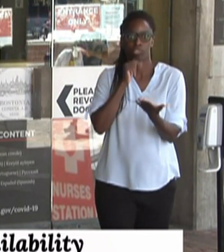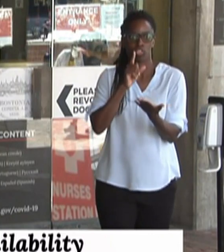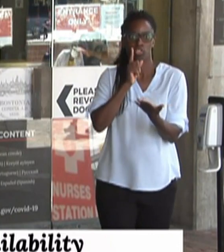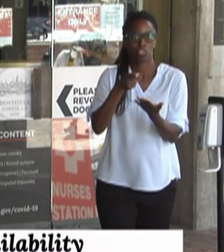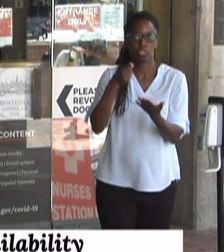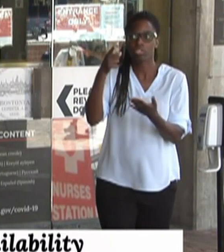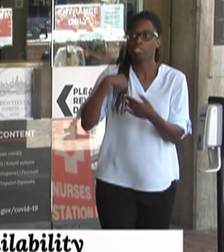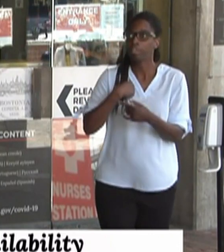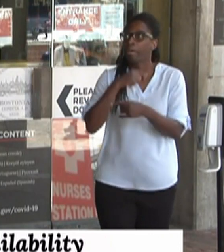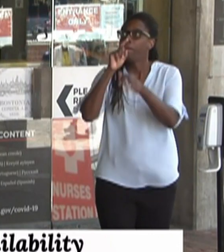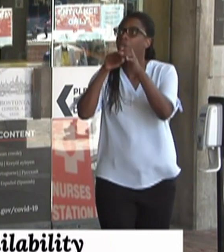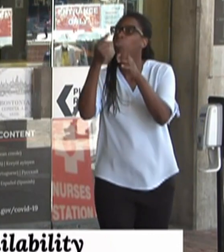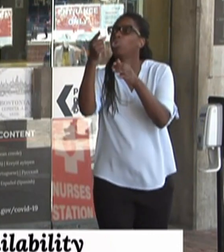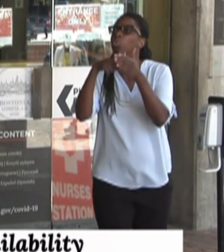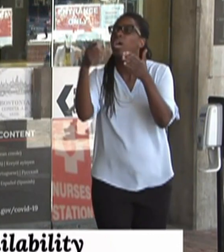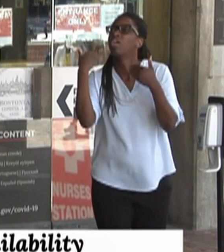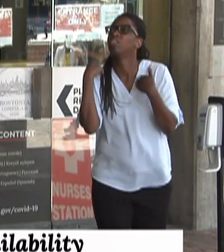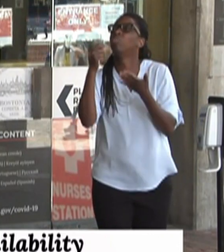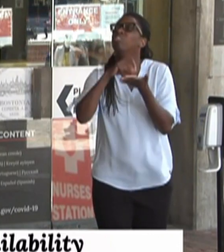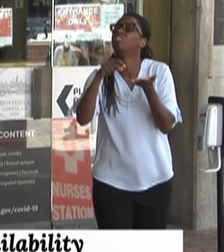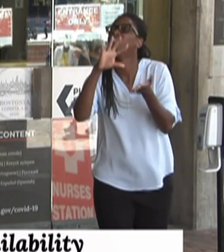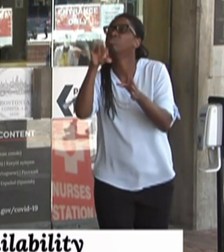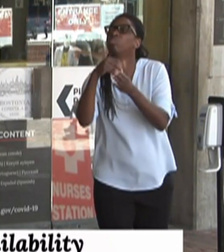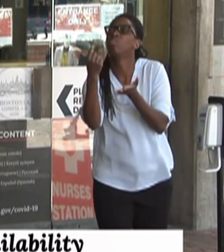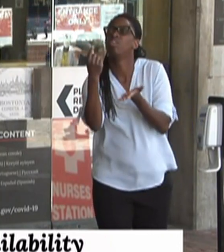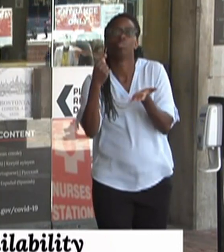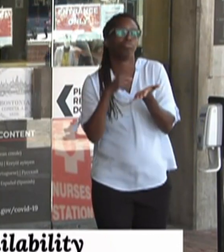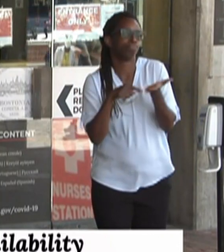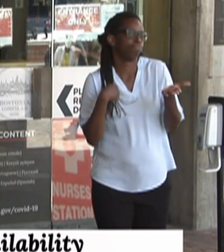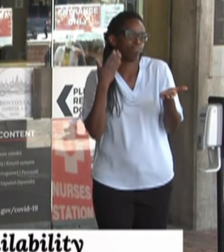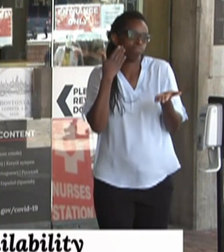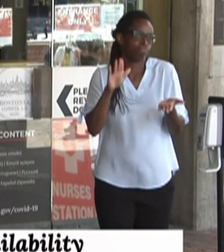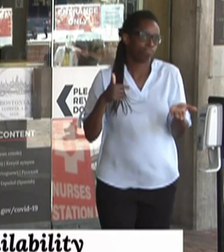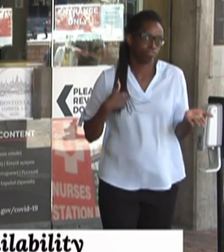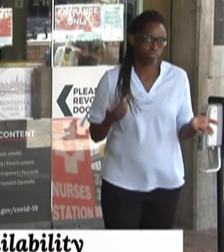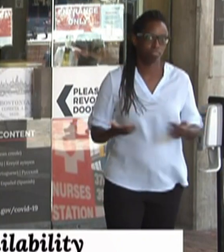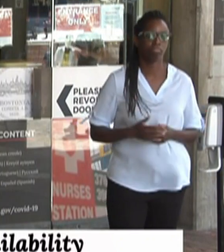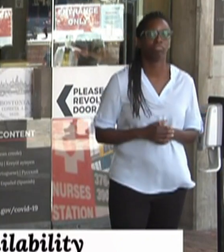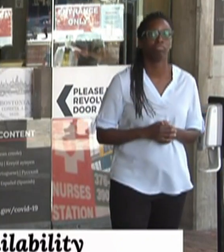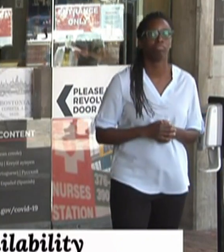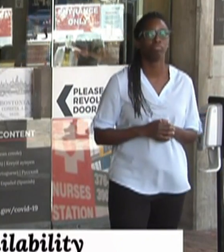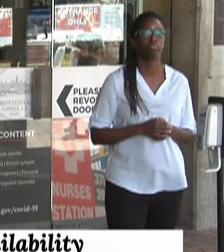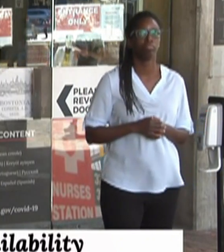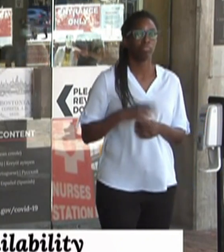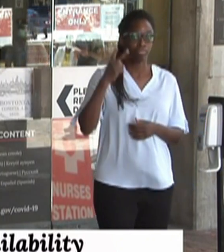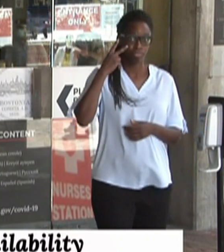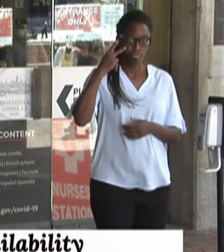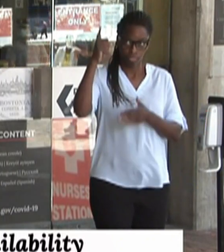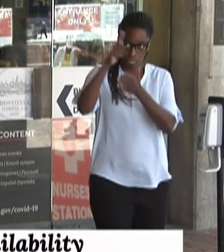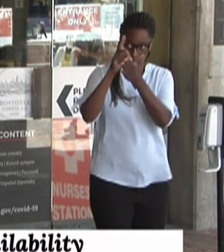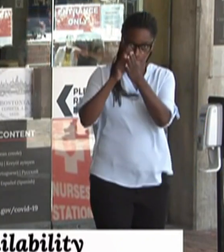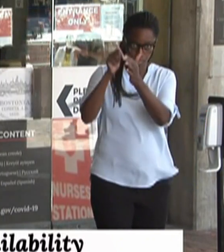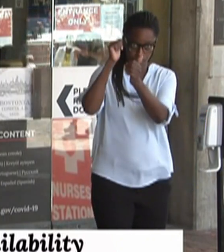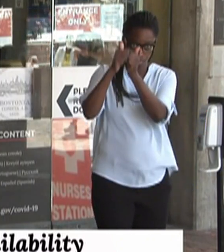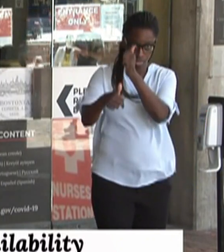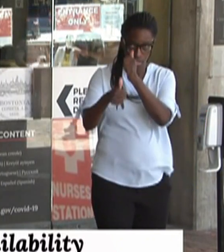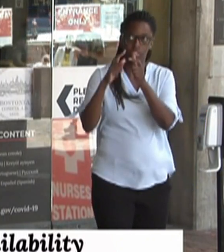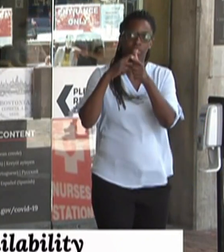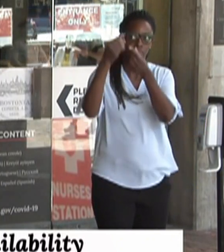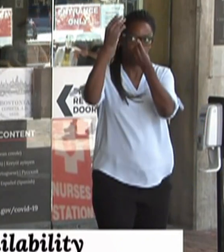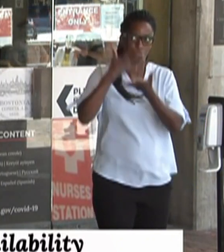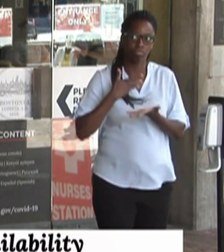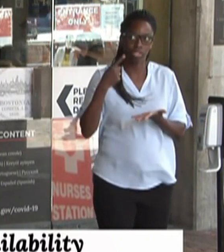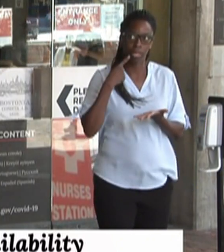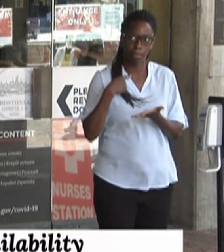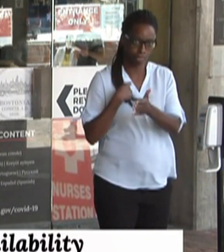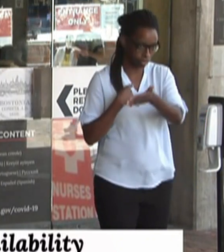conference committee. Certainly, we'll see what happens if that legislation passes. And then on the second, I'll have to get you an answer to that one. I don't have